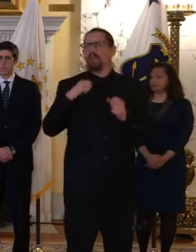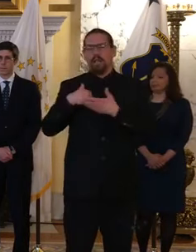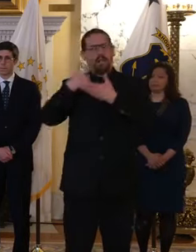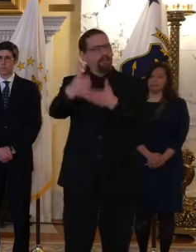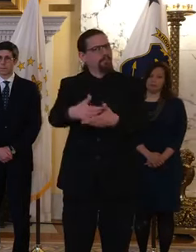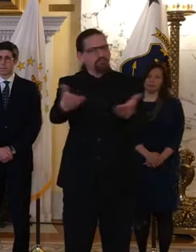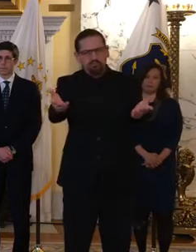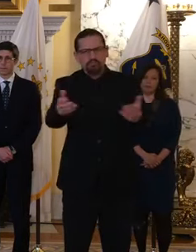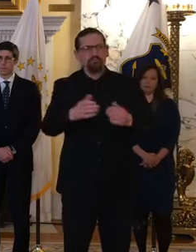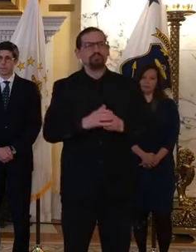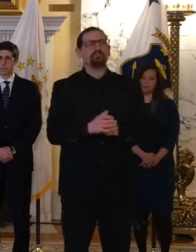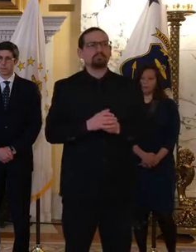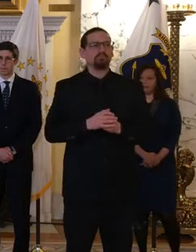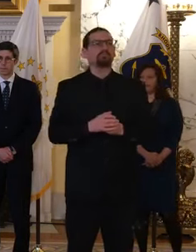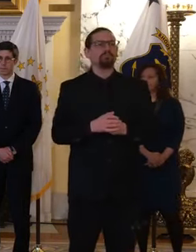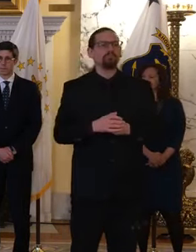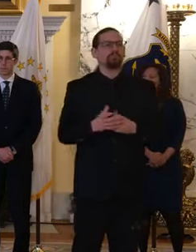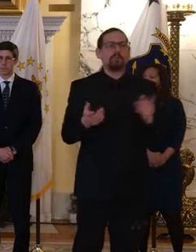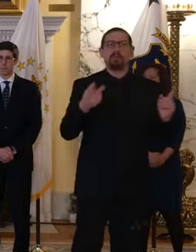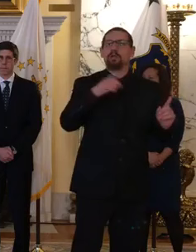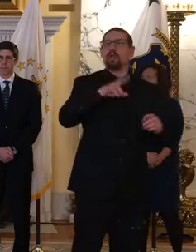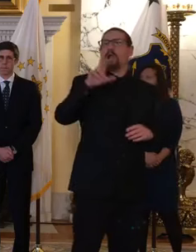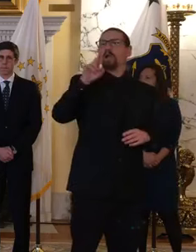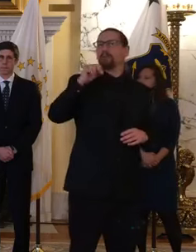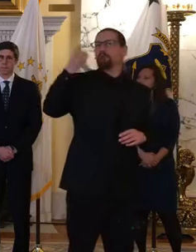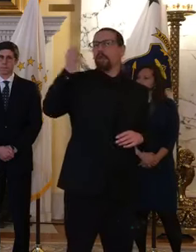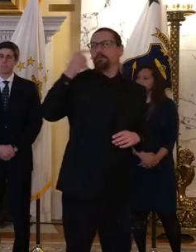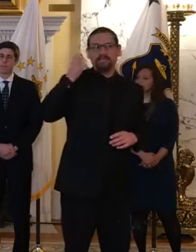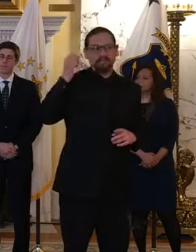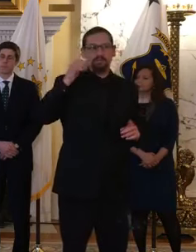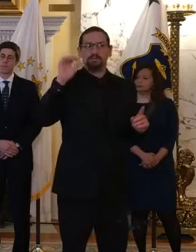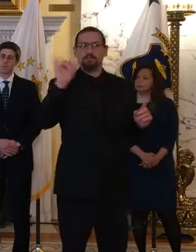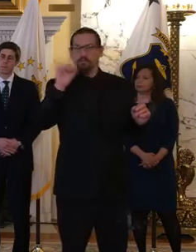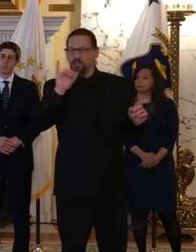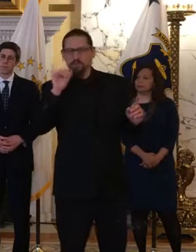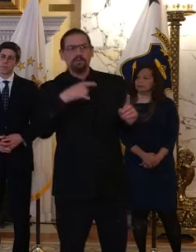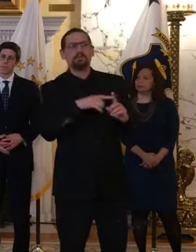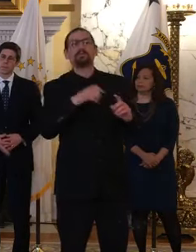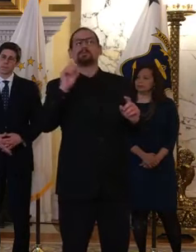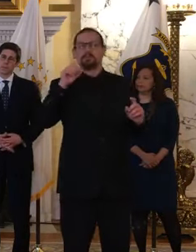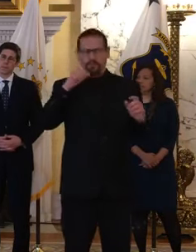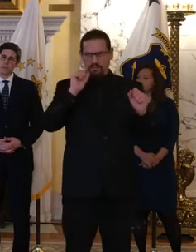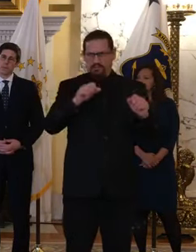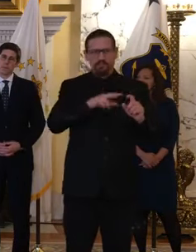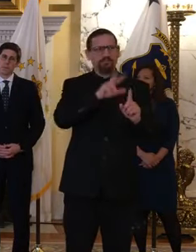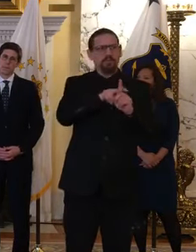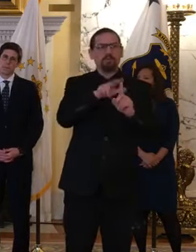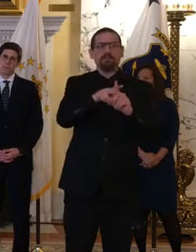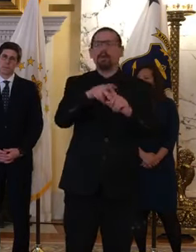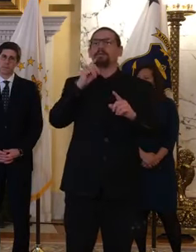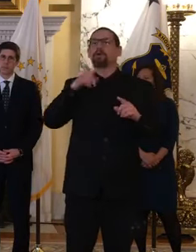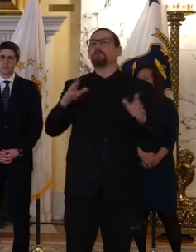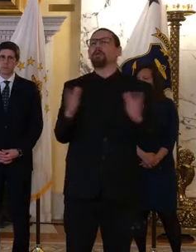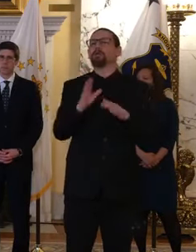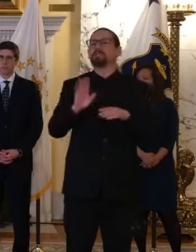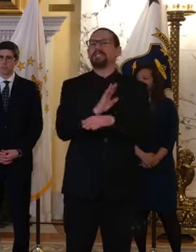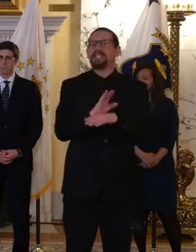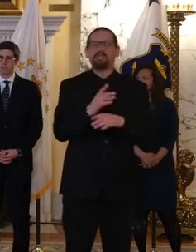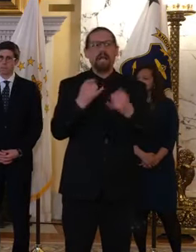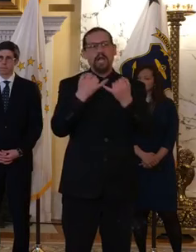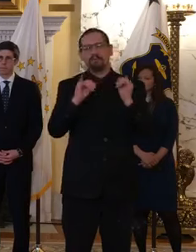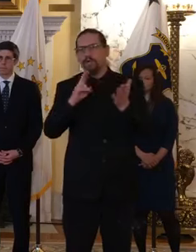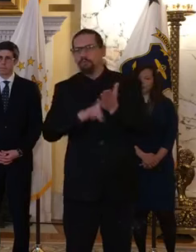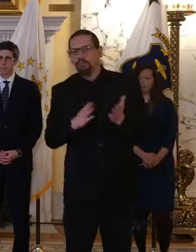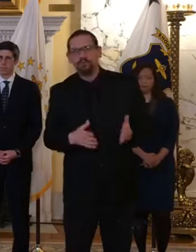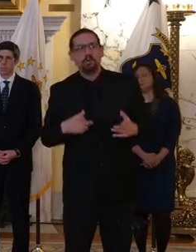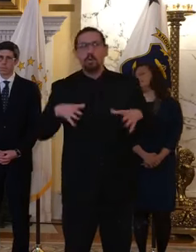insurance benefits will now start to apply for the small business owners and the self-employed, which